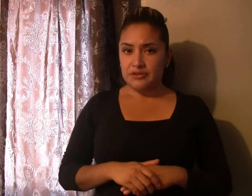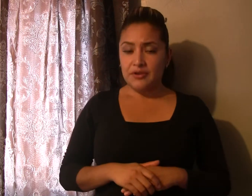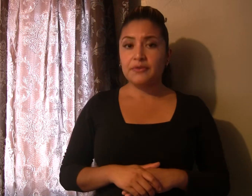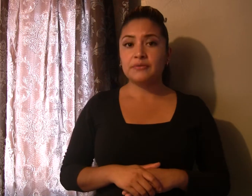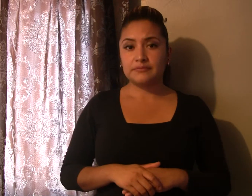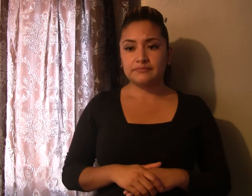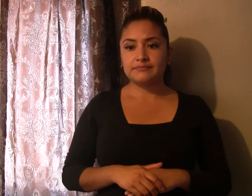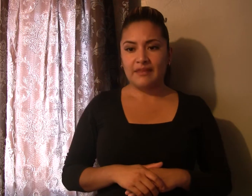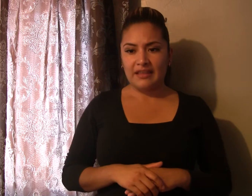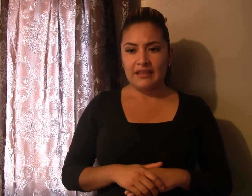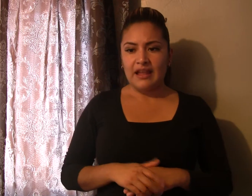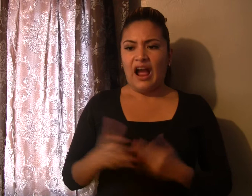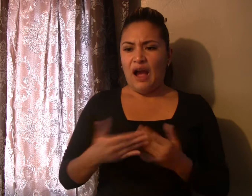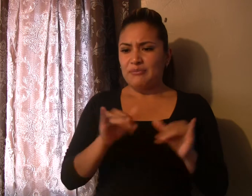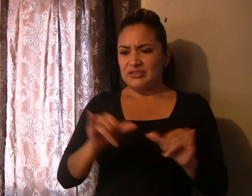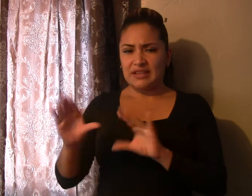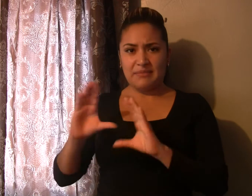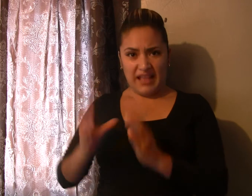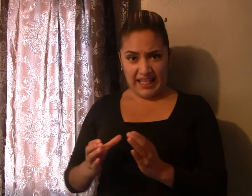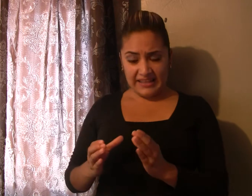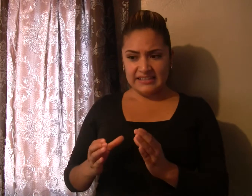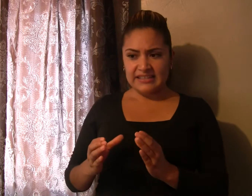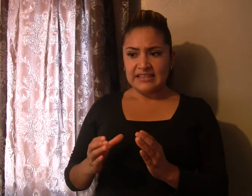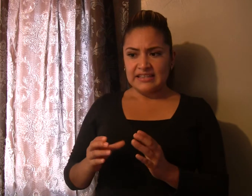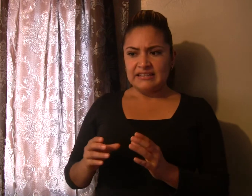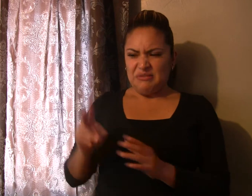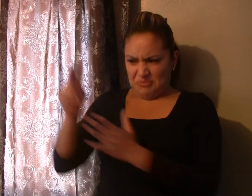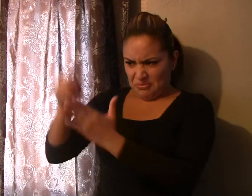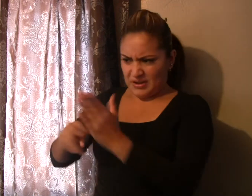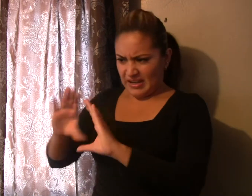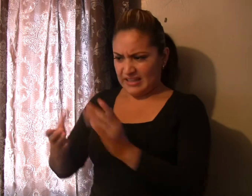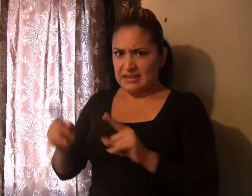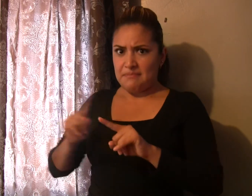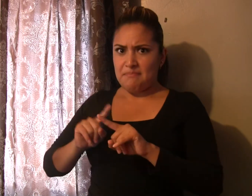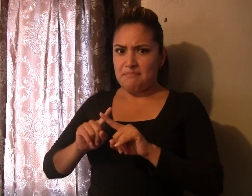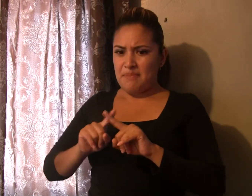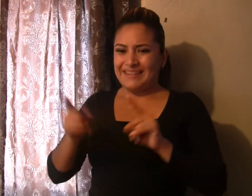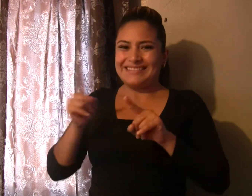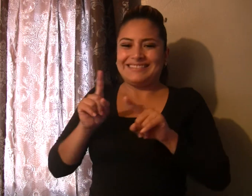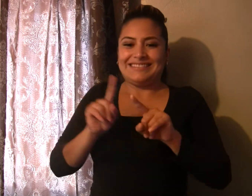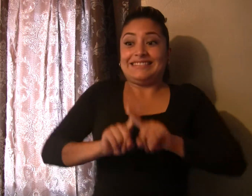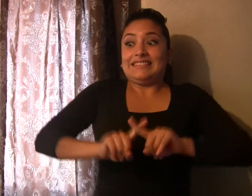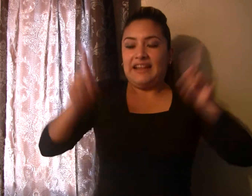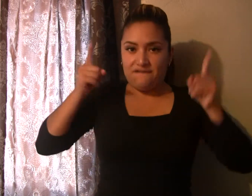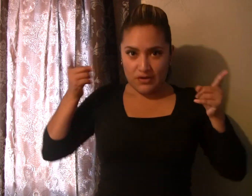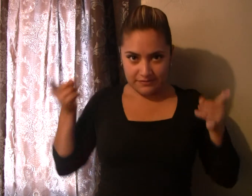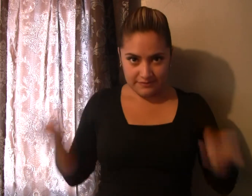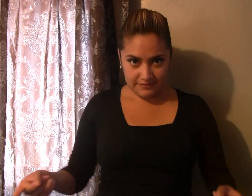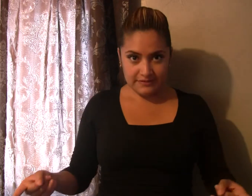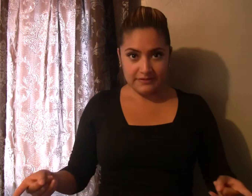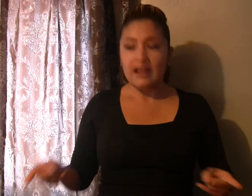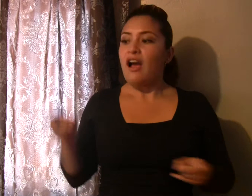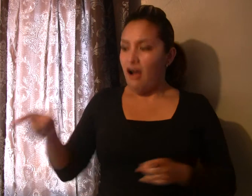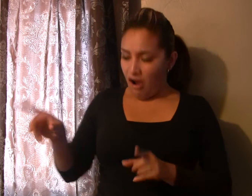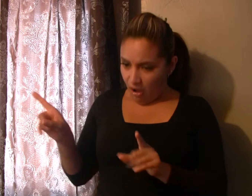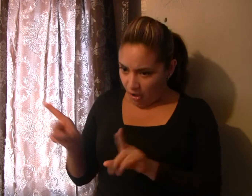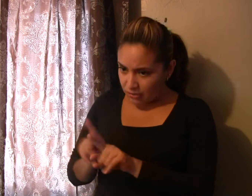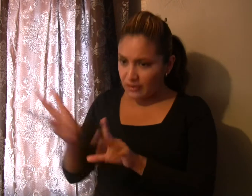reading class, but the needs are very different. So again, the goal is to integrate reading, writing, and research projects in a meaningful way for